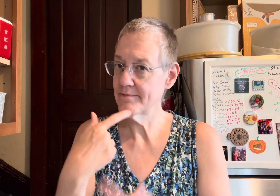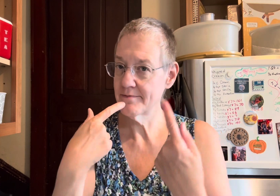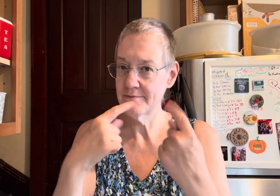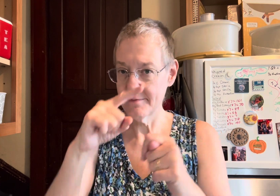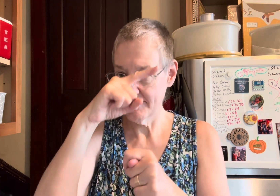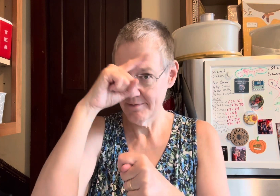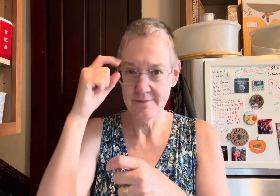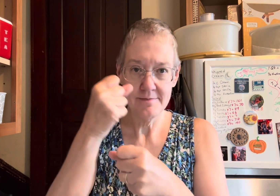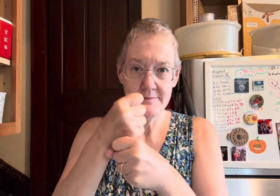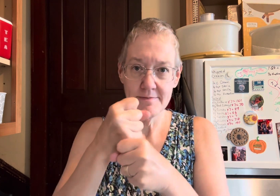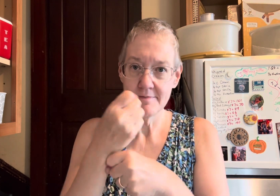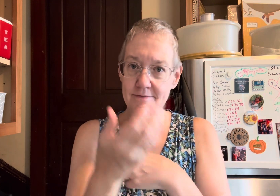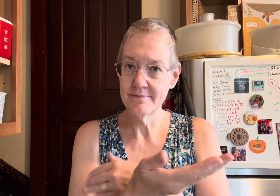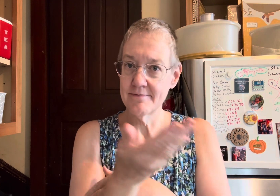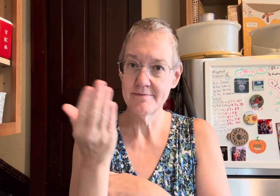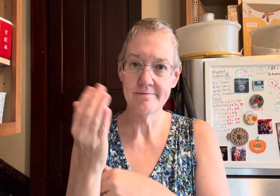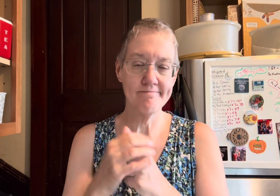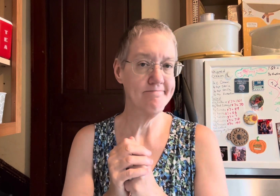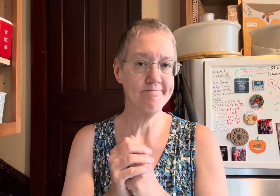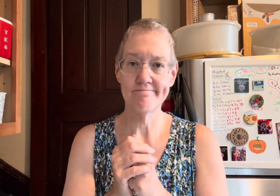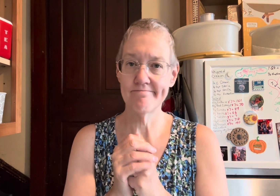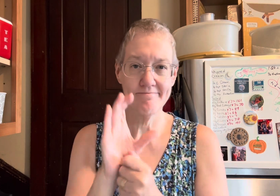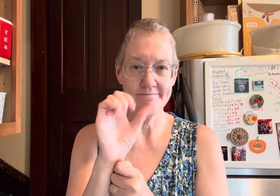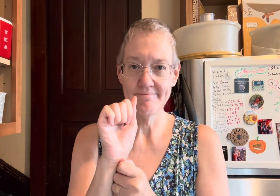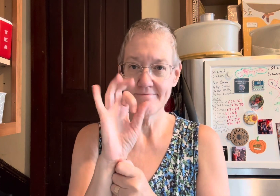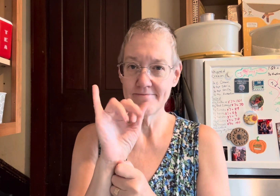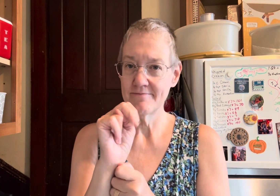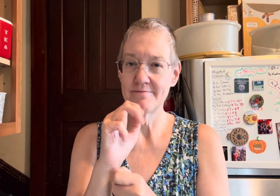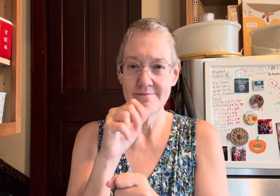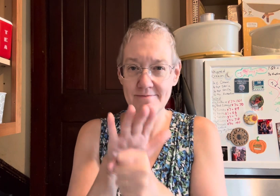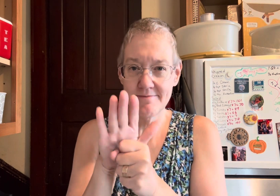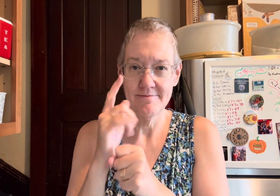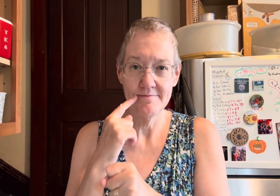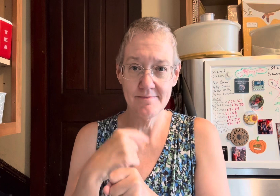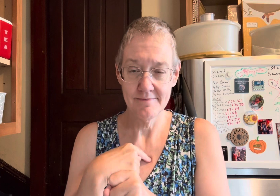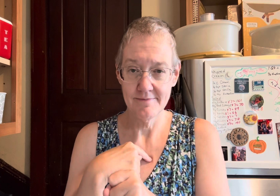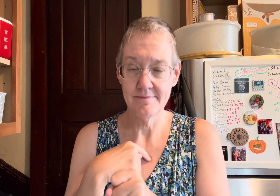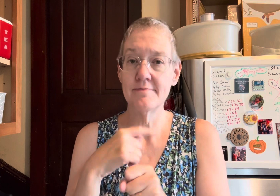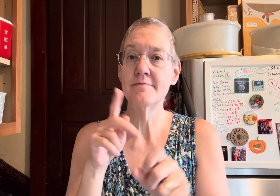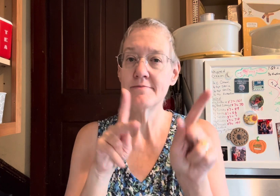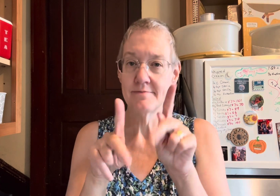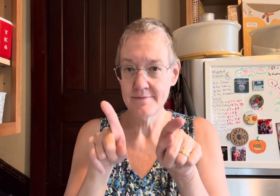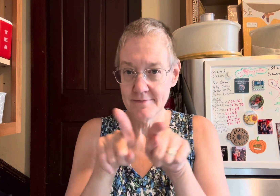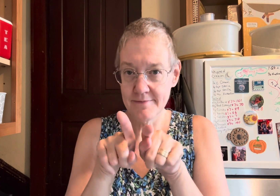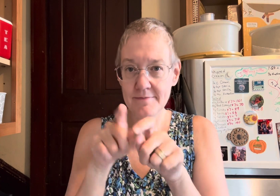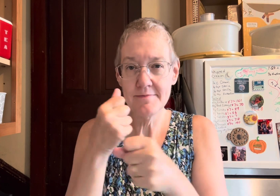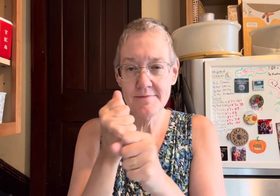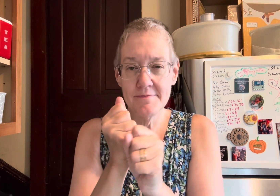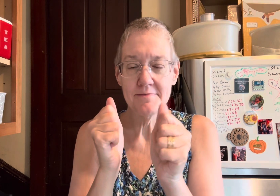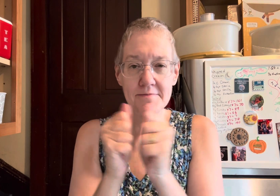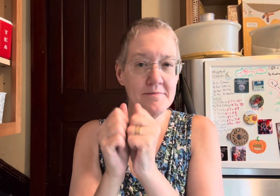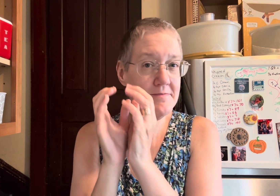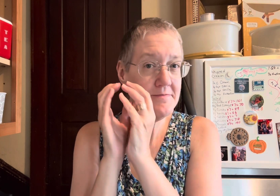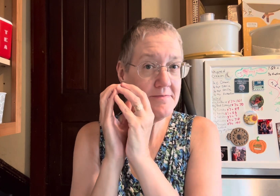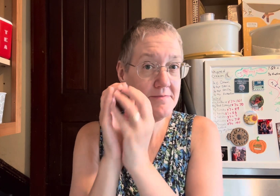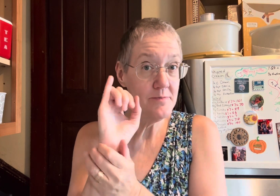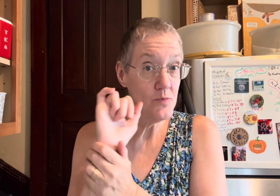food. I've tried just black coffee every morning, but the caffeine in it is not enough to get me going. People also